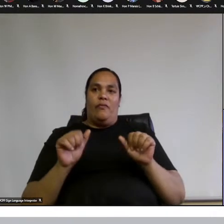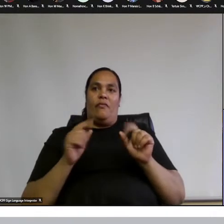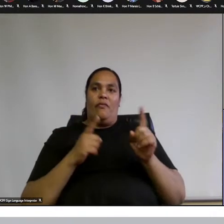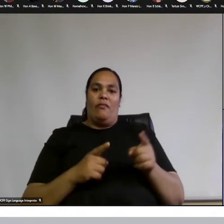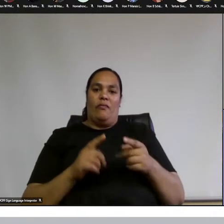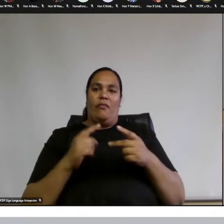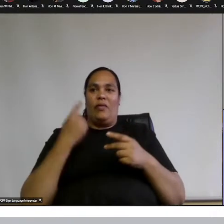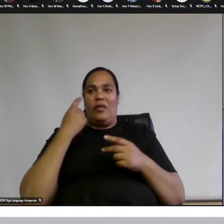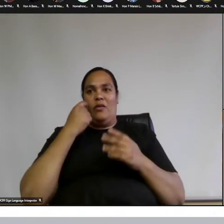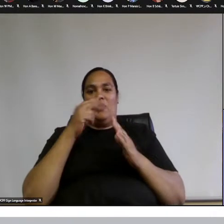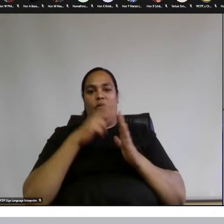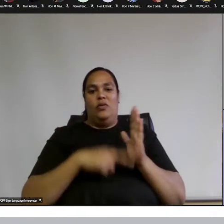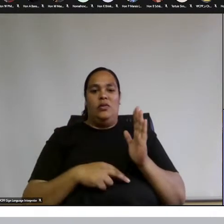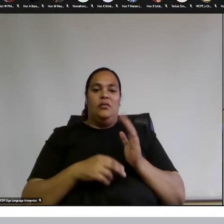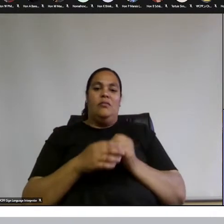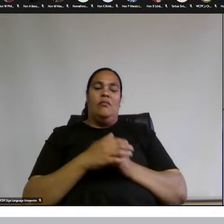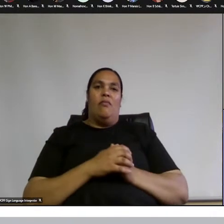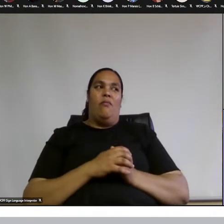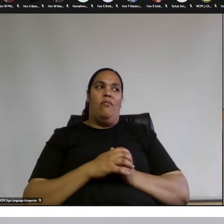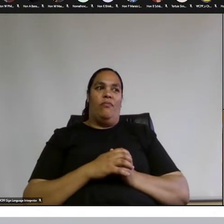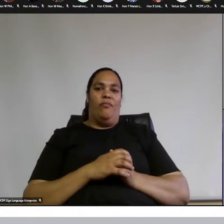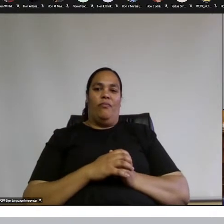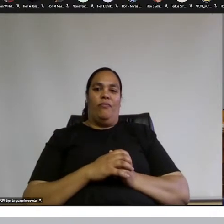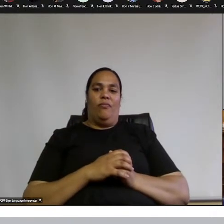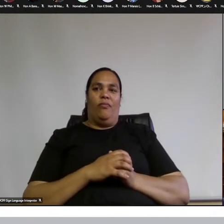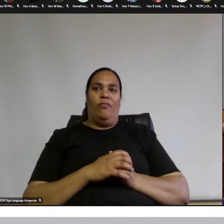The Secretary will read the 8th order of the day.